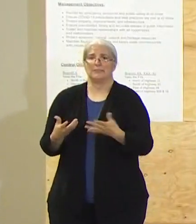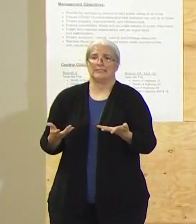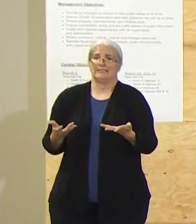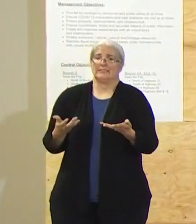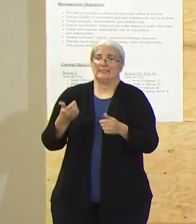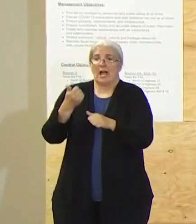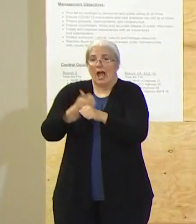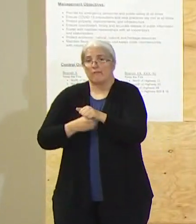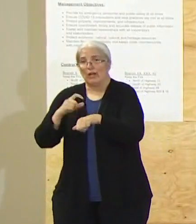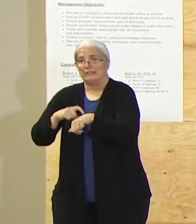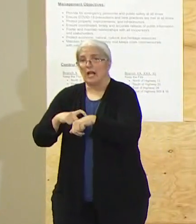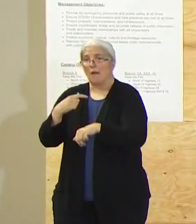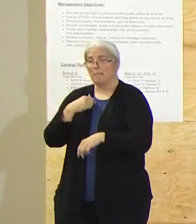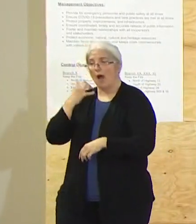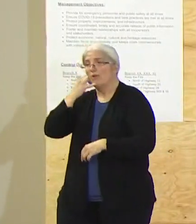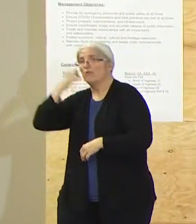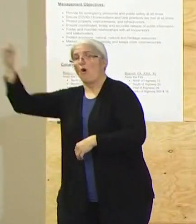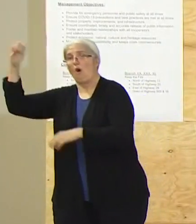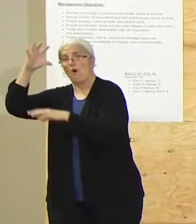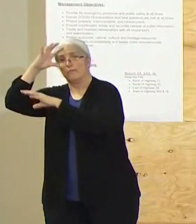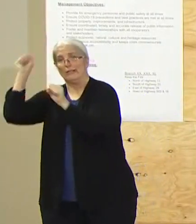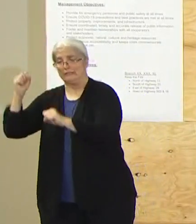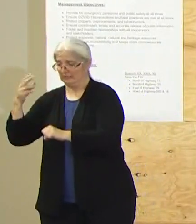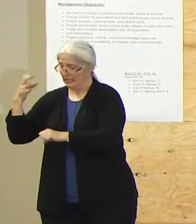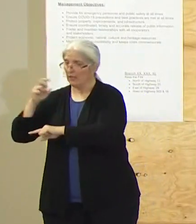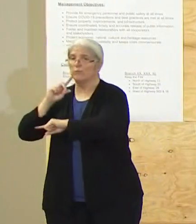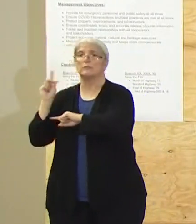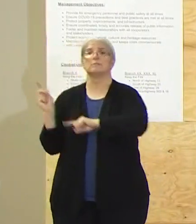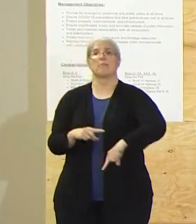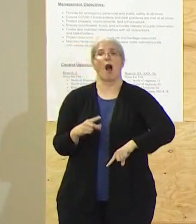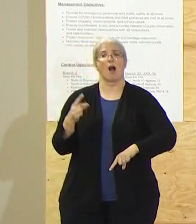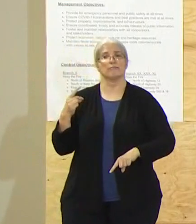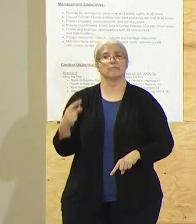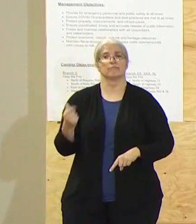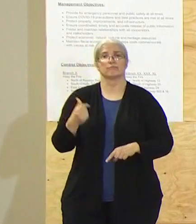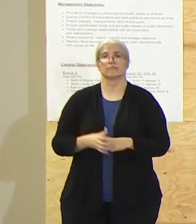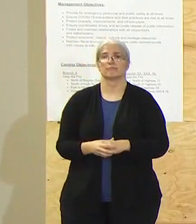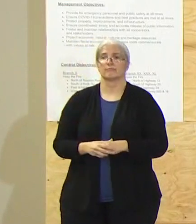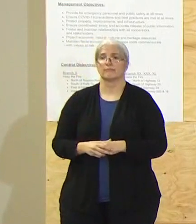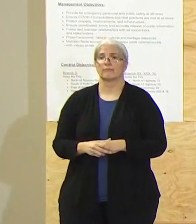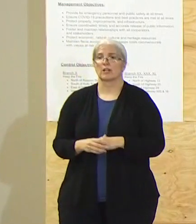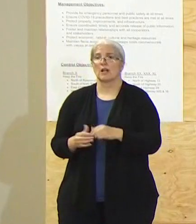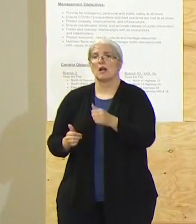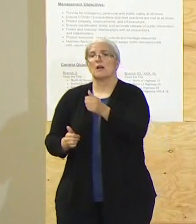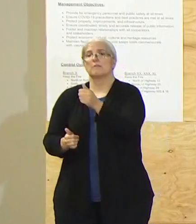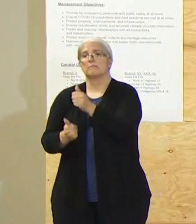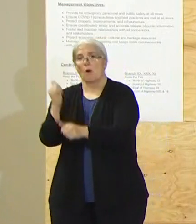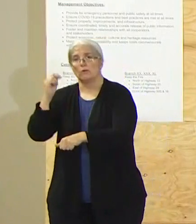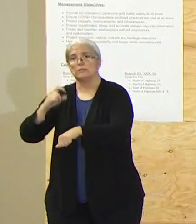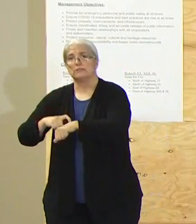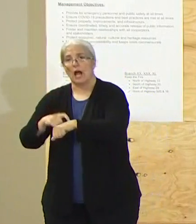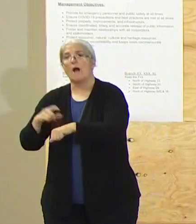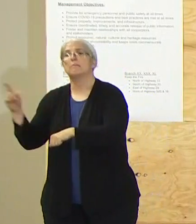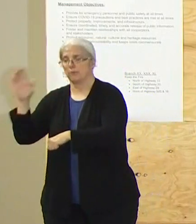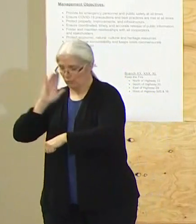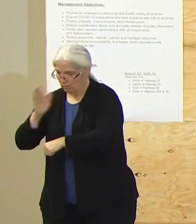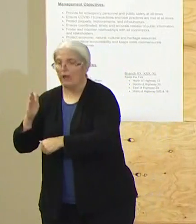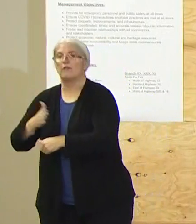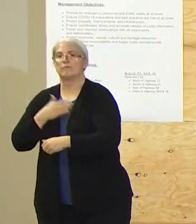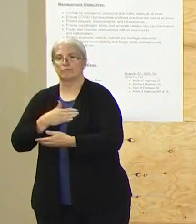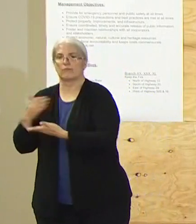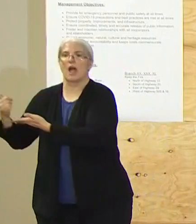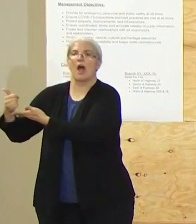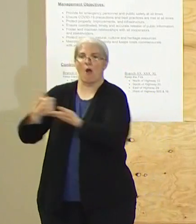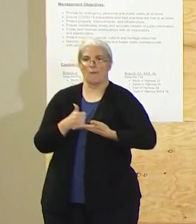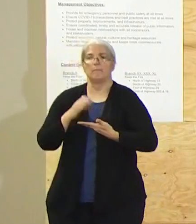quickly responded. And almost in every instance, he's responded favorably in terms of addressing the needs, the emergency needs of the state